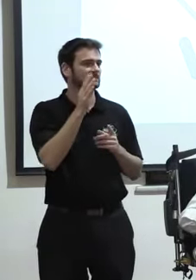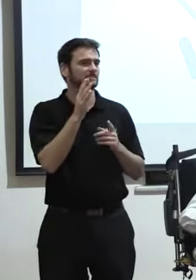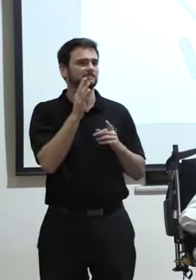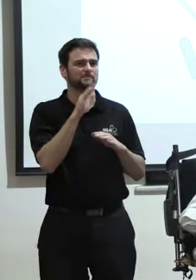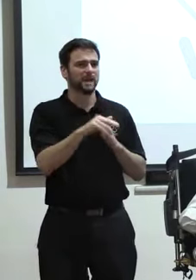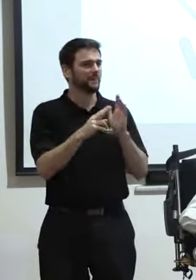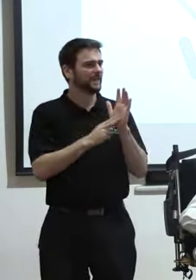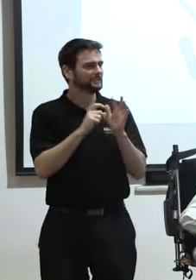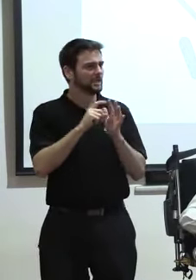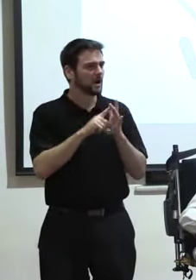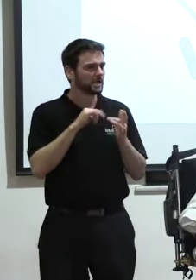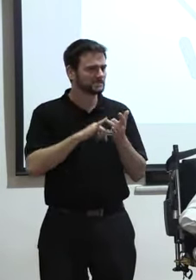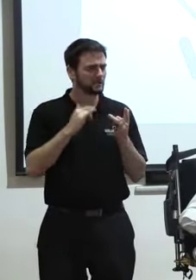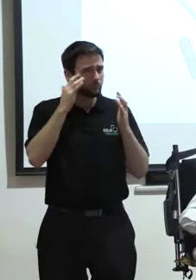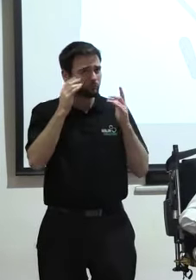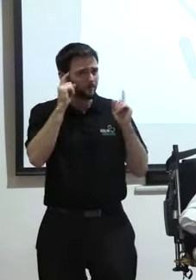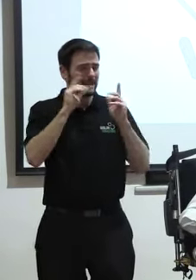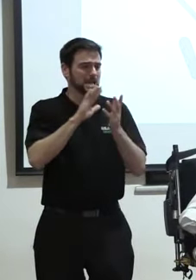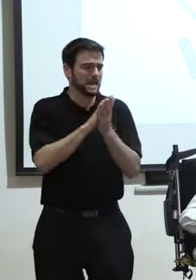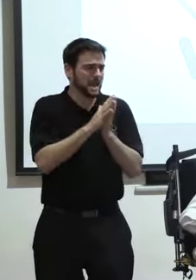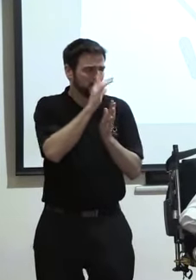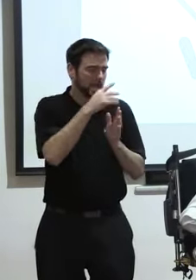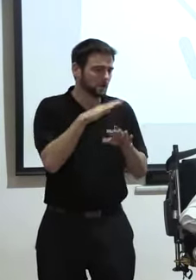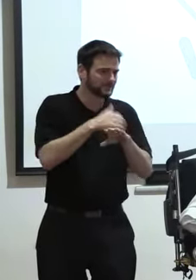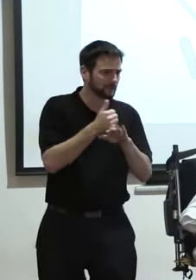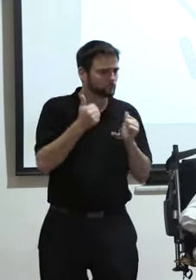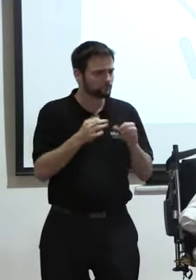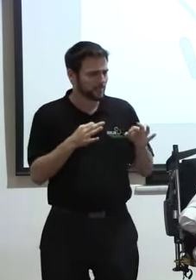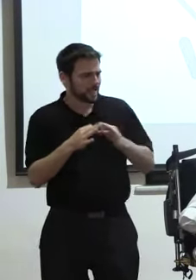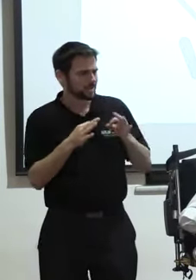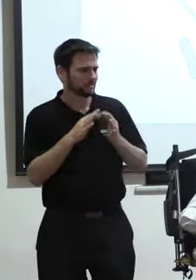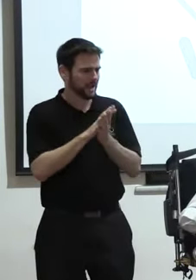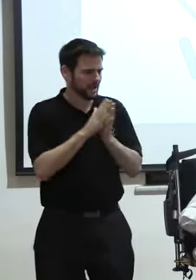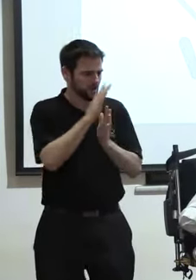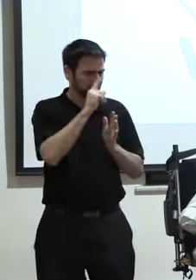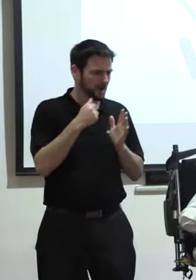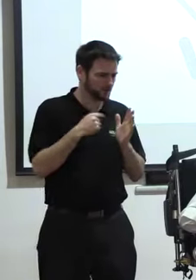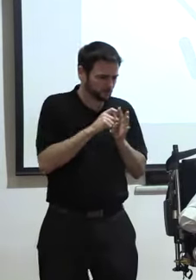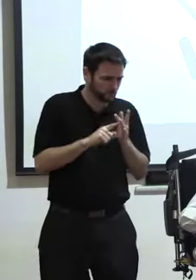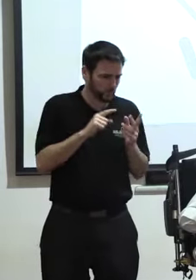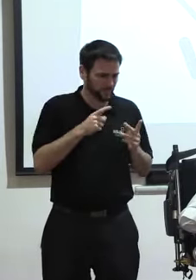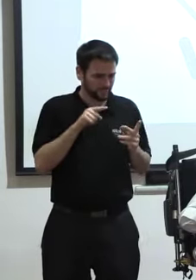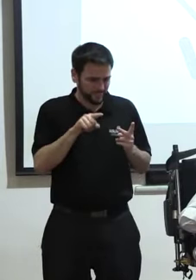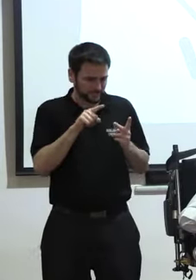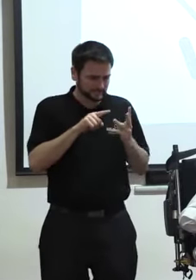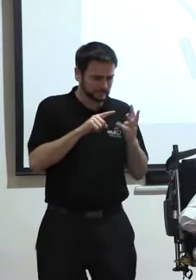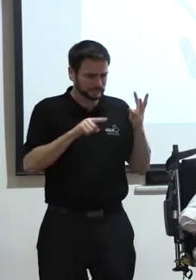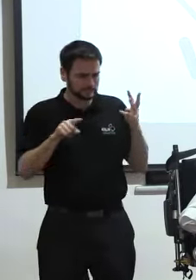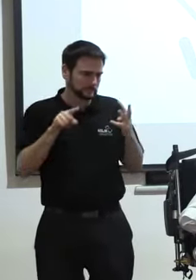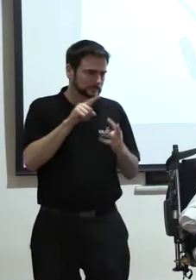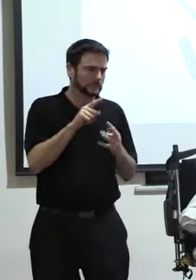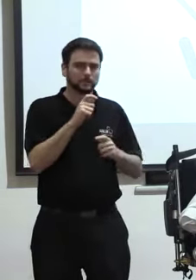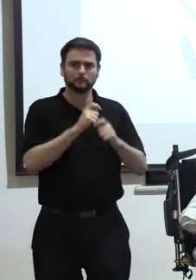out how to get into the NDIS and how to make sure that they have a really good planning conversation with the NDIS to work out what supports they get in their